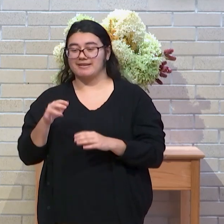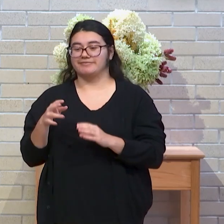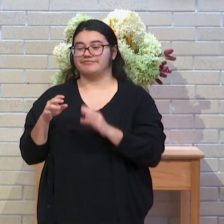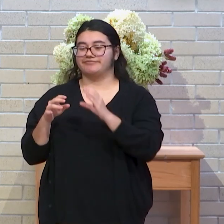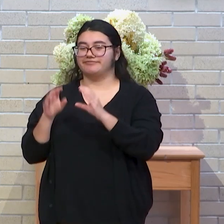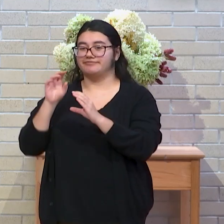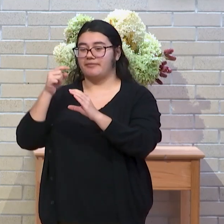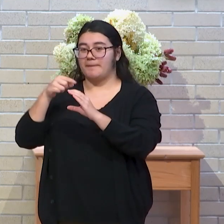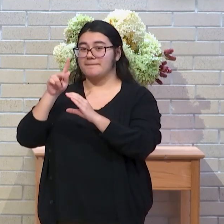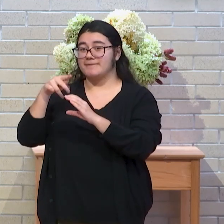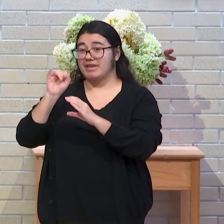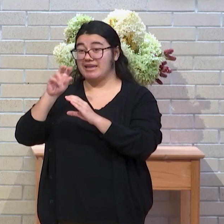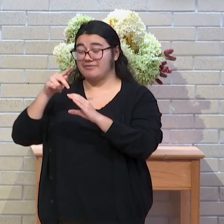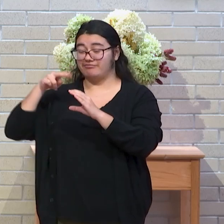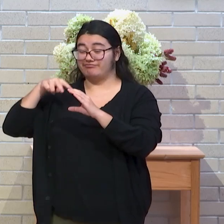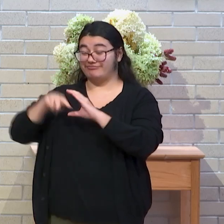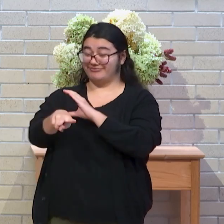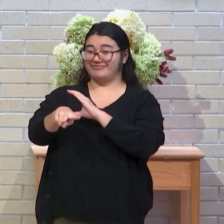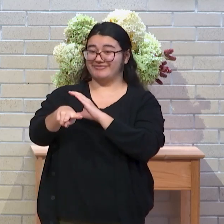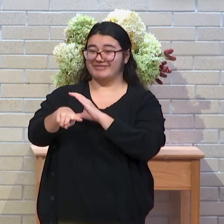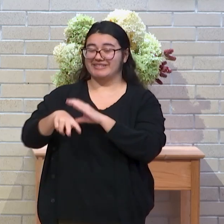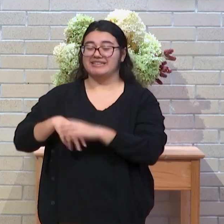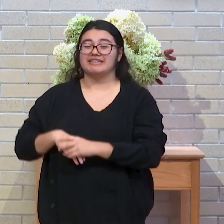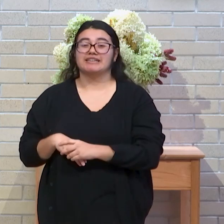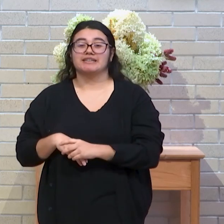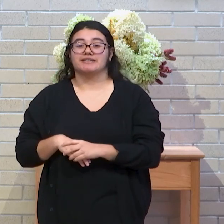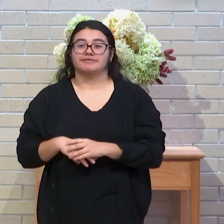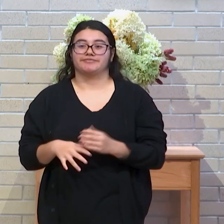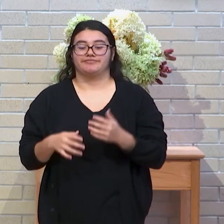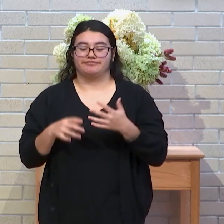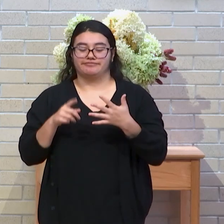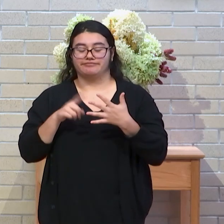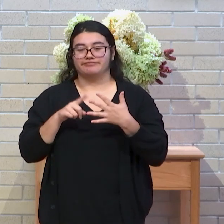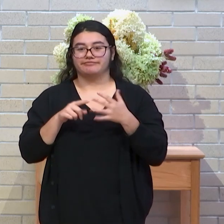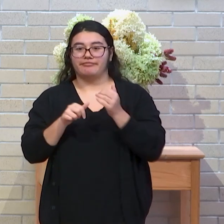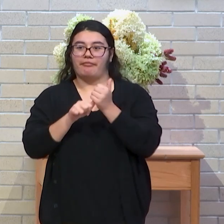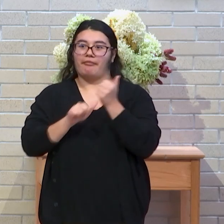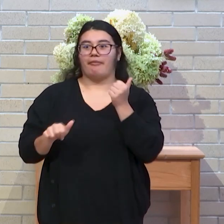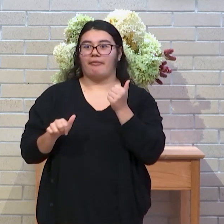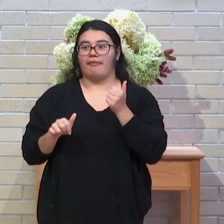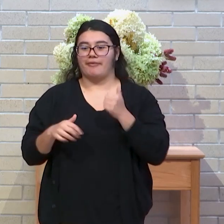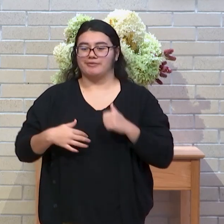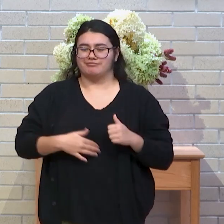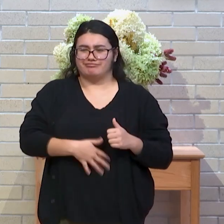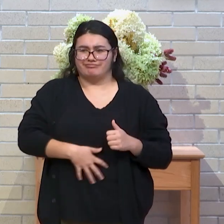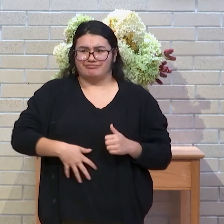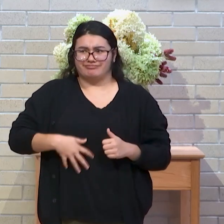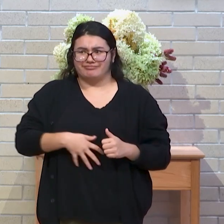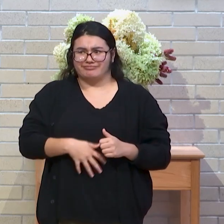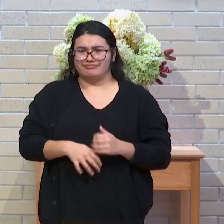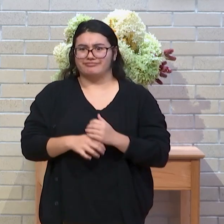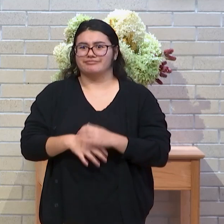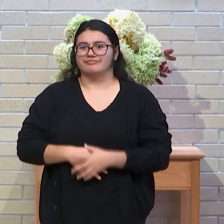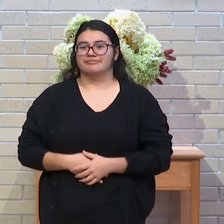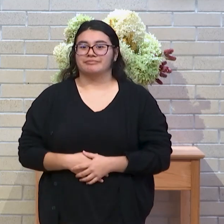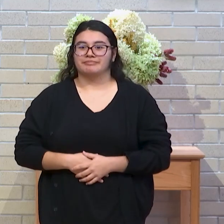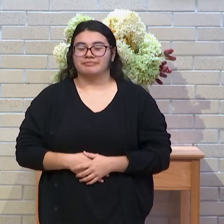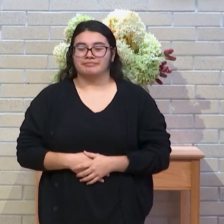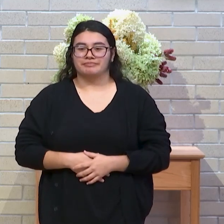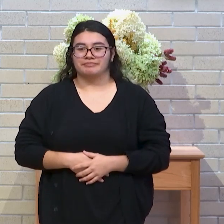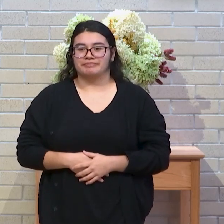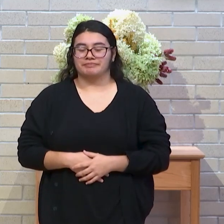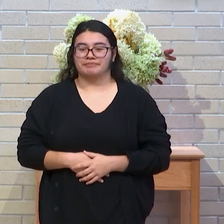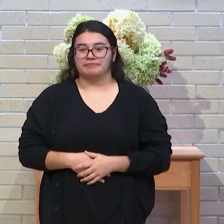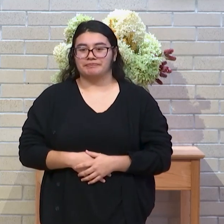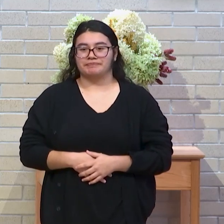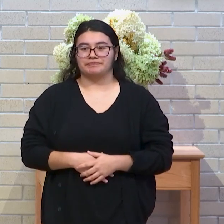to the hospital or given a heads up on what to expect from your bowel movements while you're on SST. But the train ride was a microcosm of SST as a whole. I can